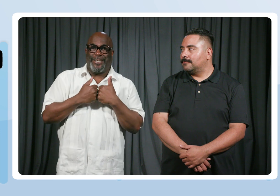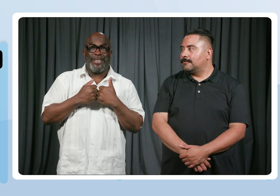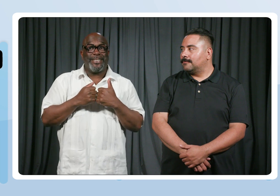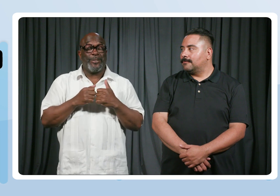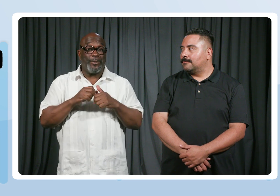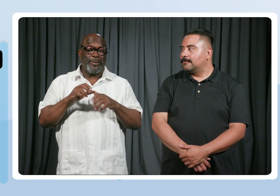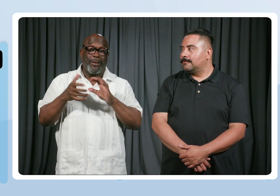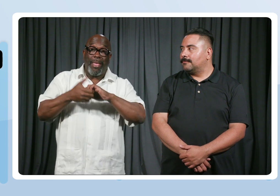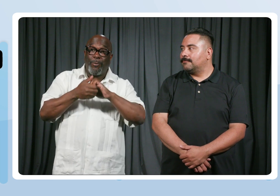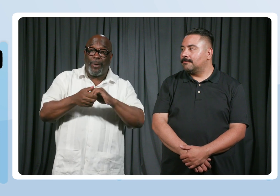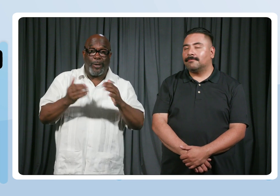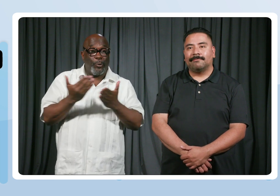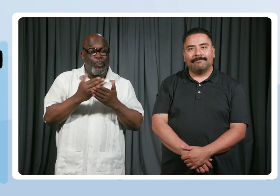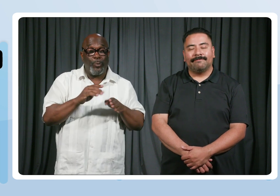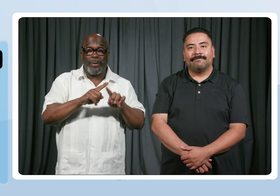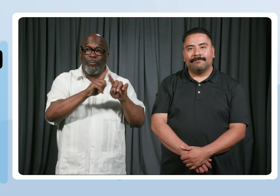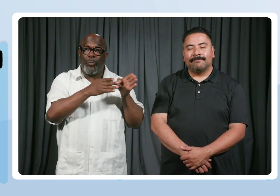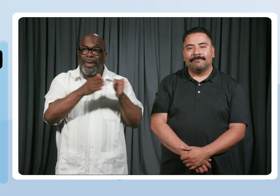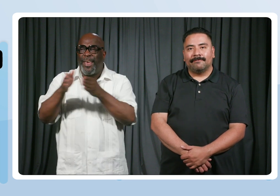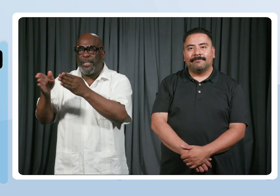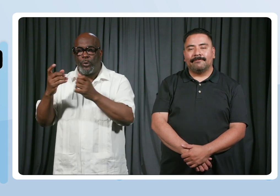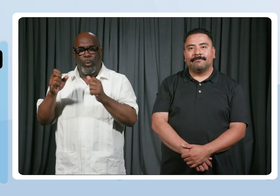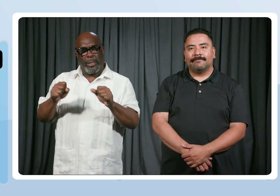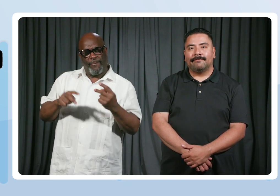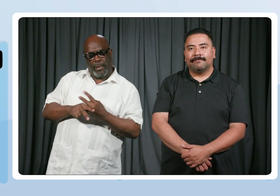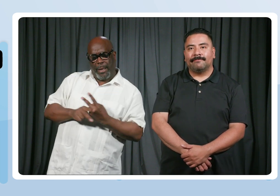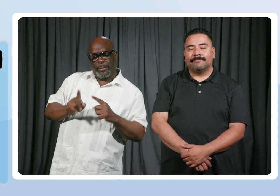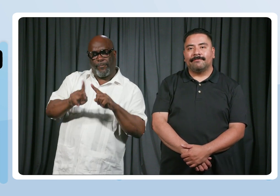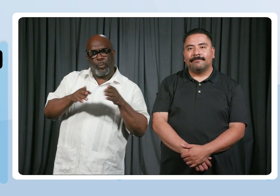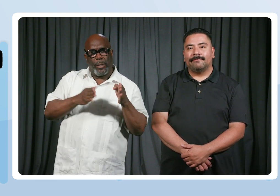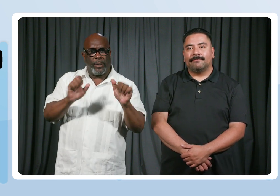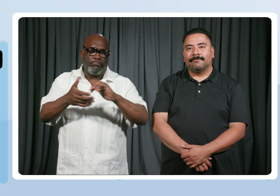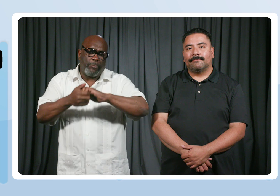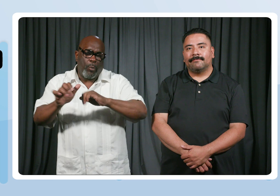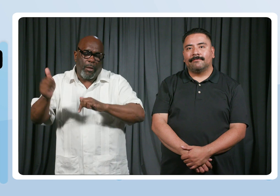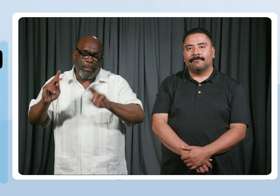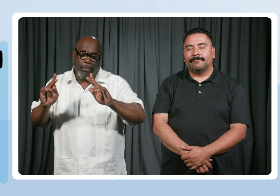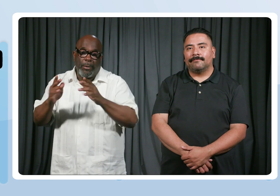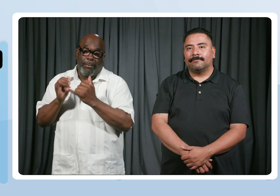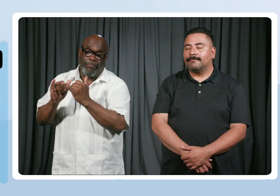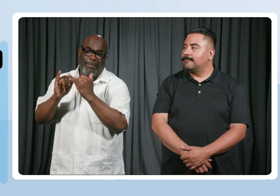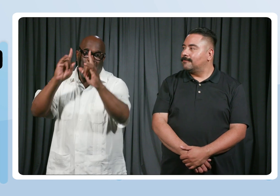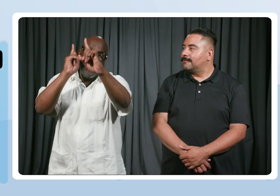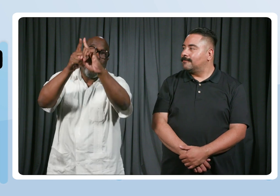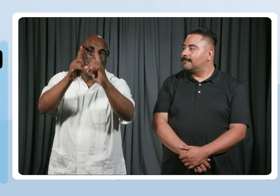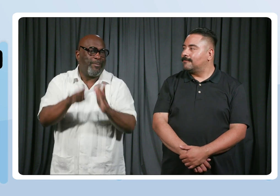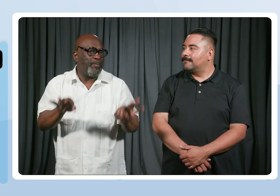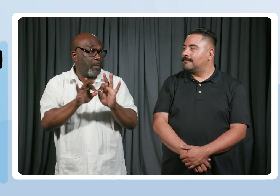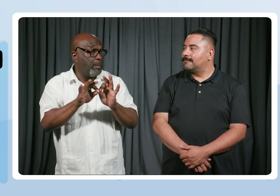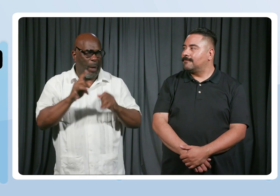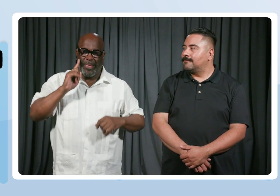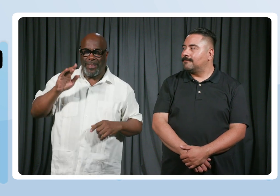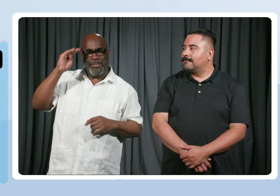think being able to work with people and find ways that you can collaborate to come to shared goals is a really important thing. So I feel like the mayor's